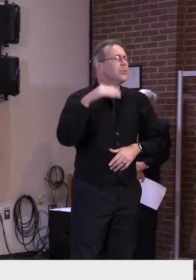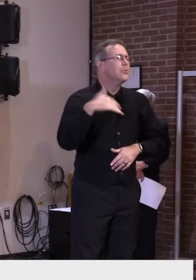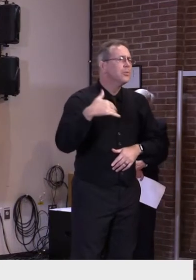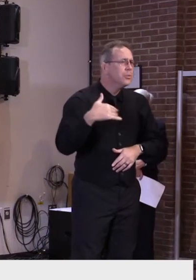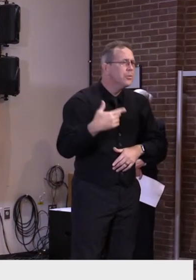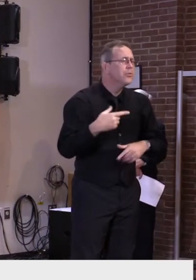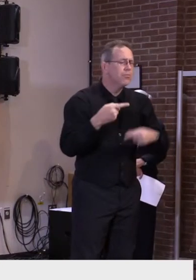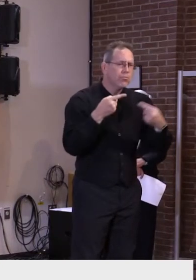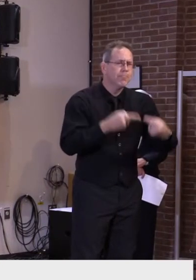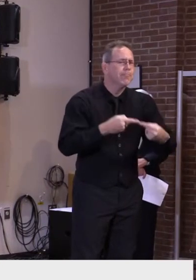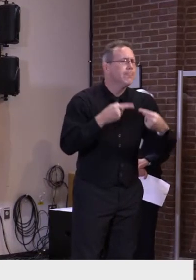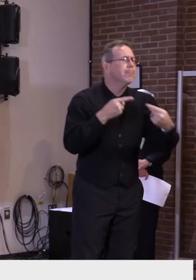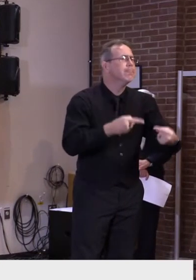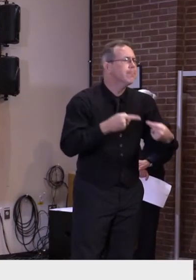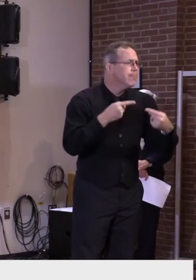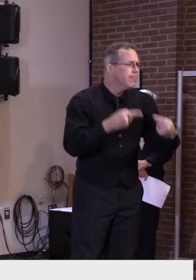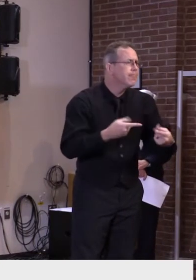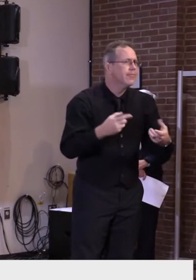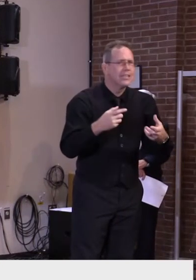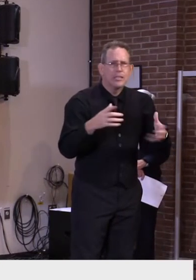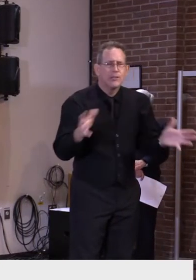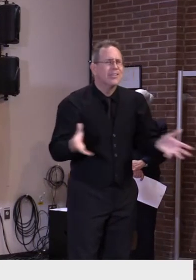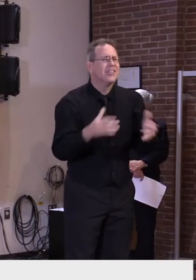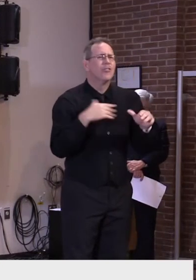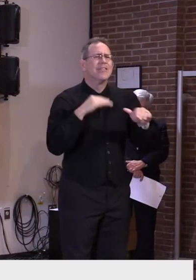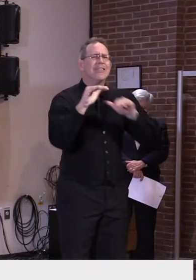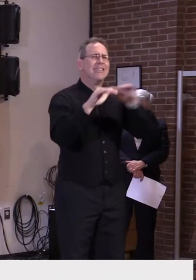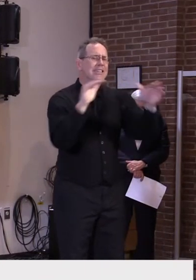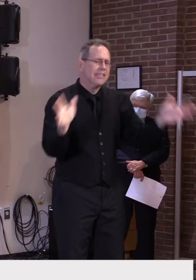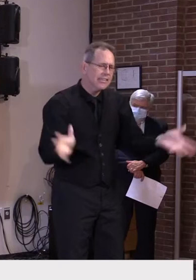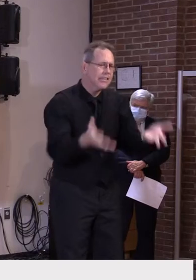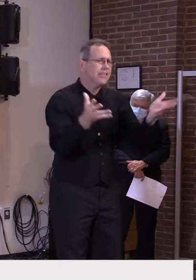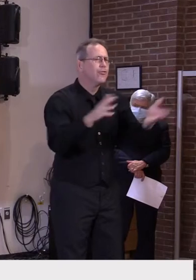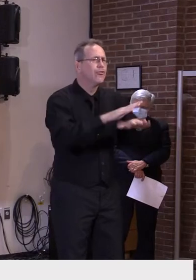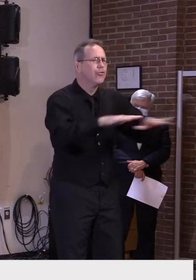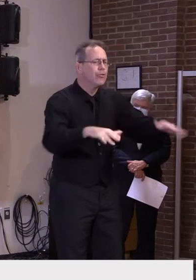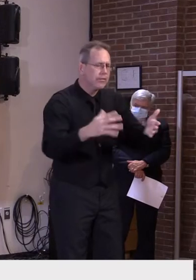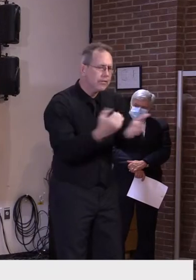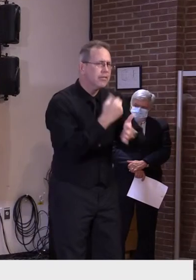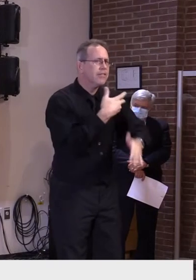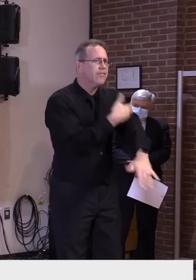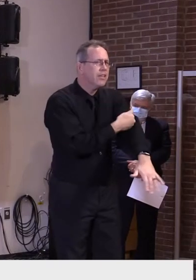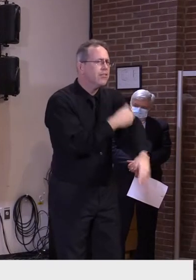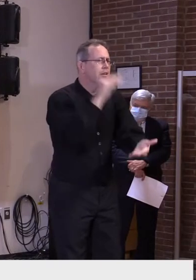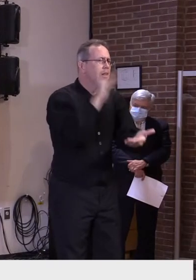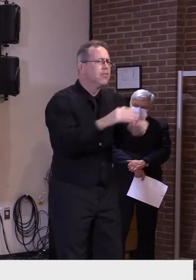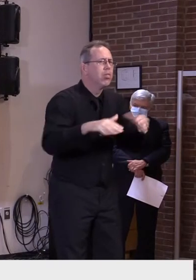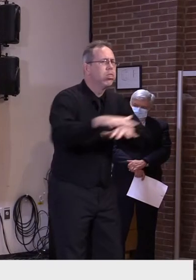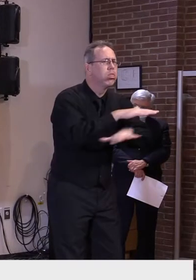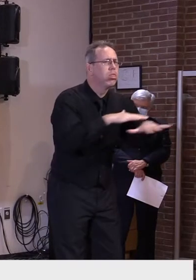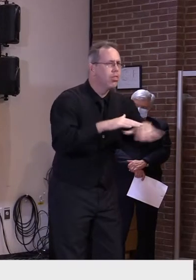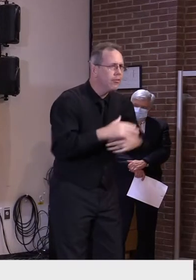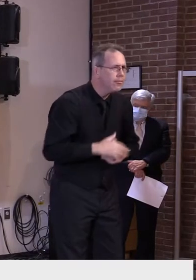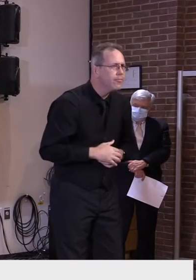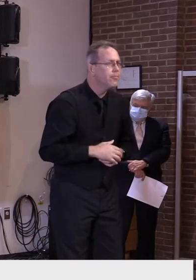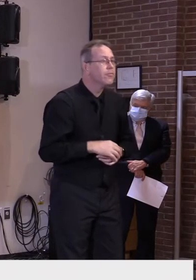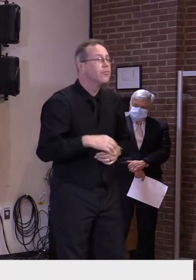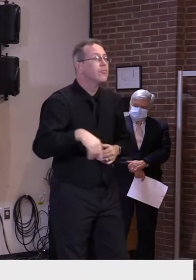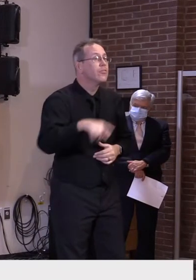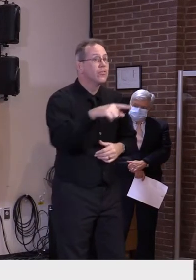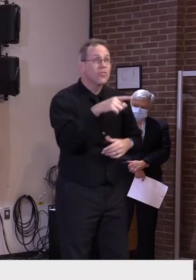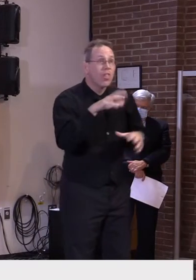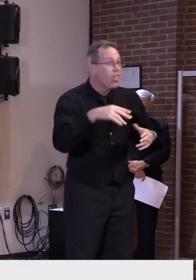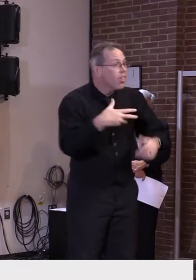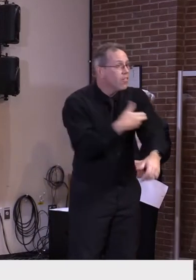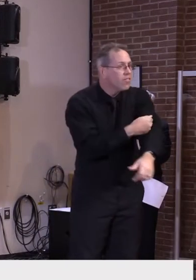like test to stay are only going to go so far if we do not achieve higher rates of vaccination in our communities, particularly among school children. We